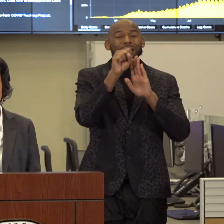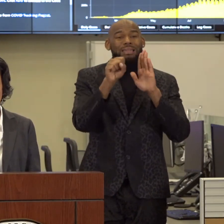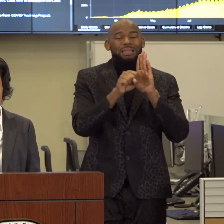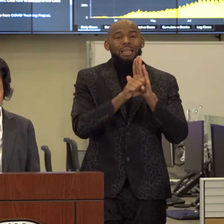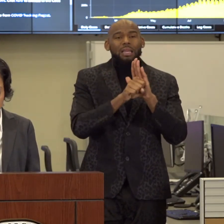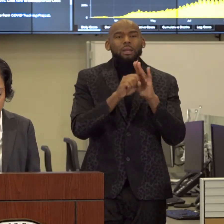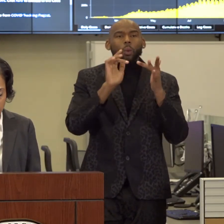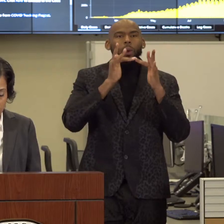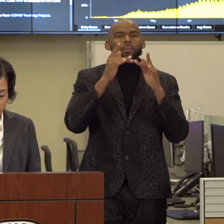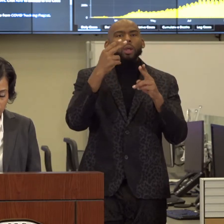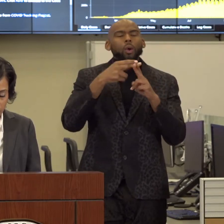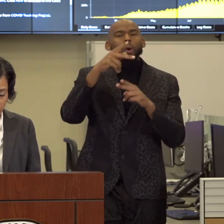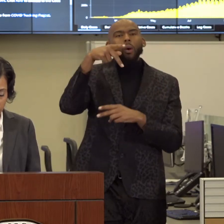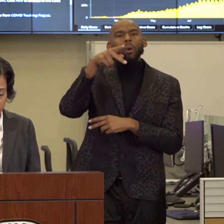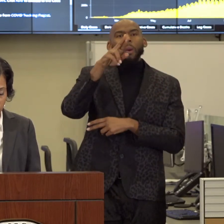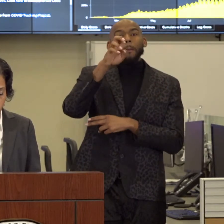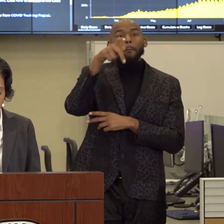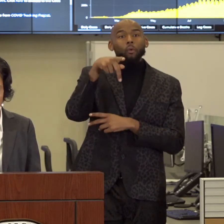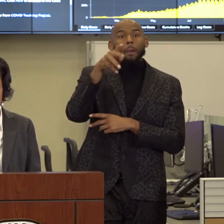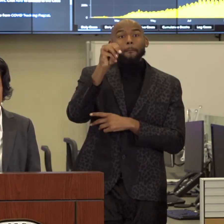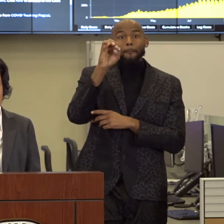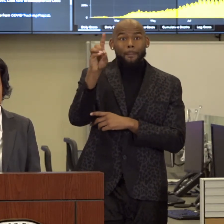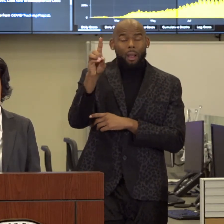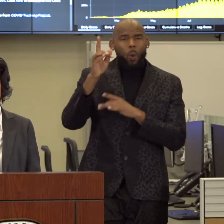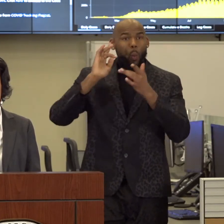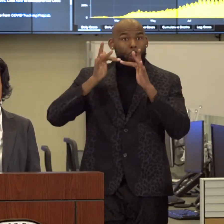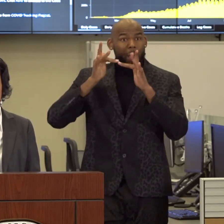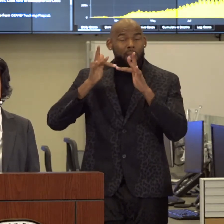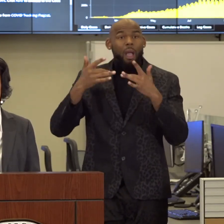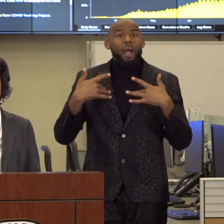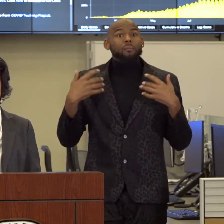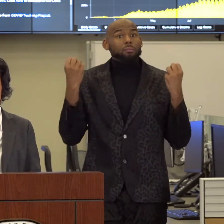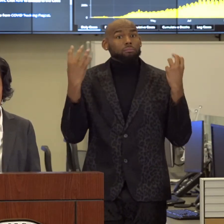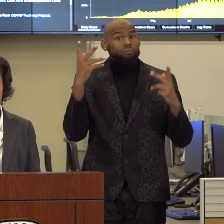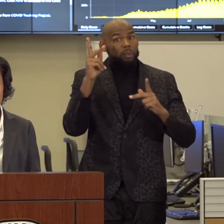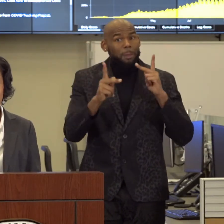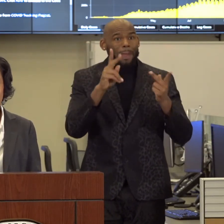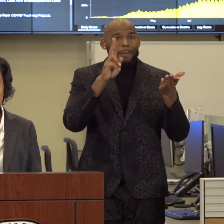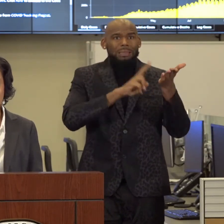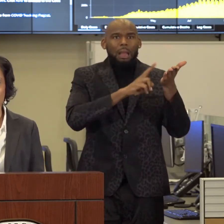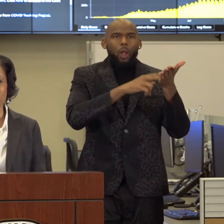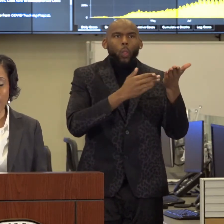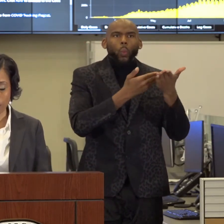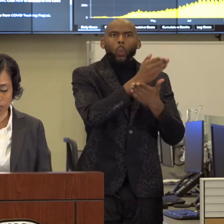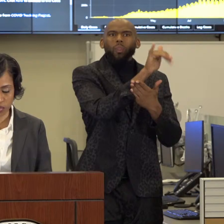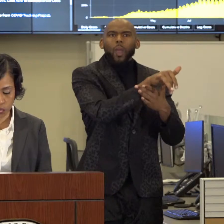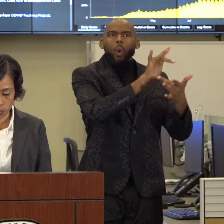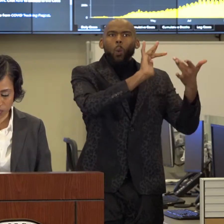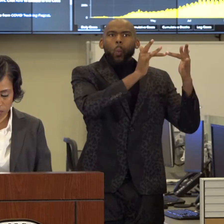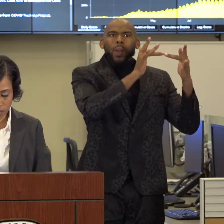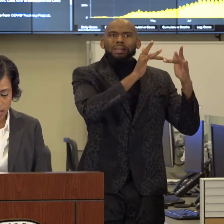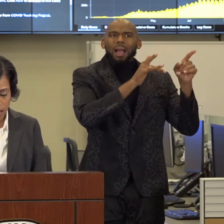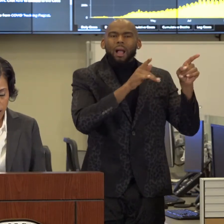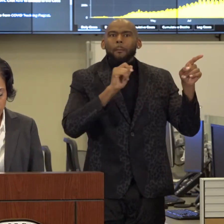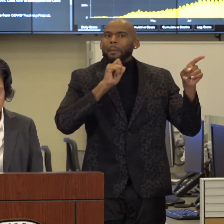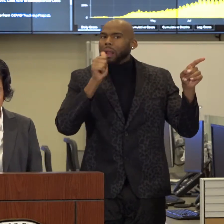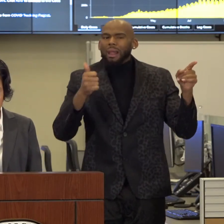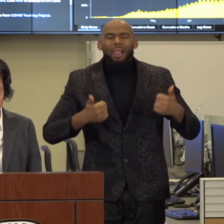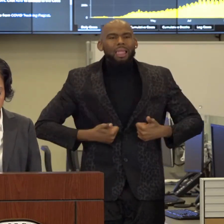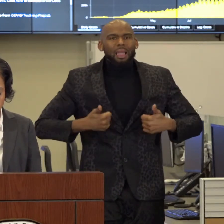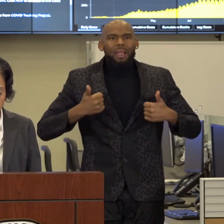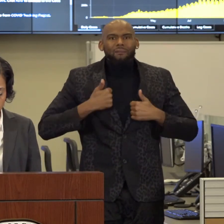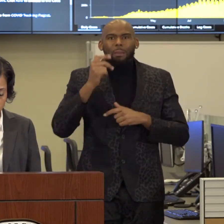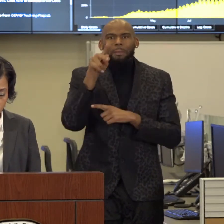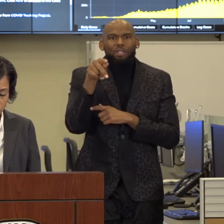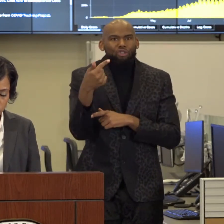PrepMod. It's the website. And there were a good number of people who signed up through that website who were not Prince Georgians. They